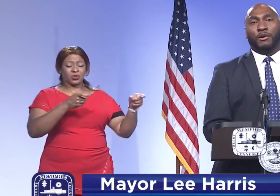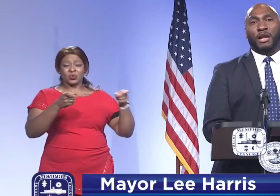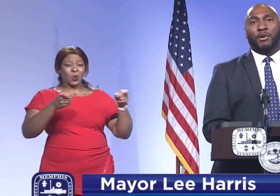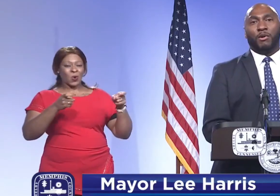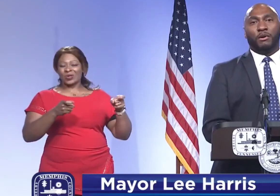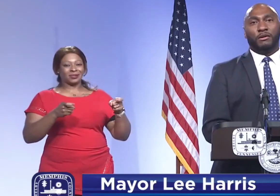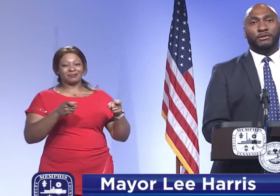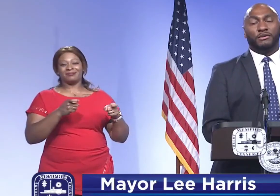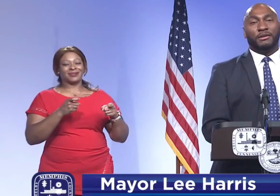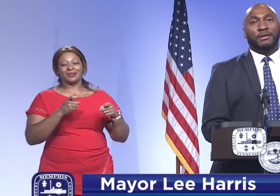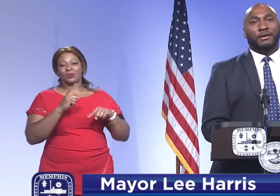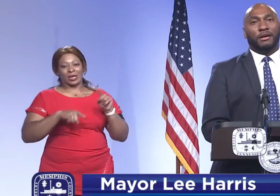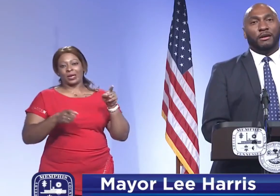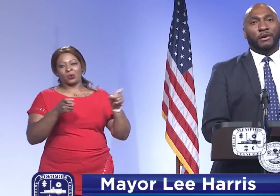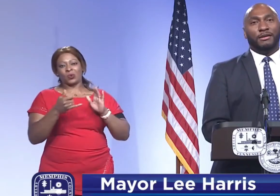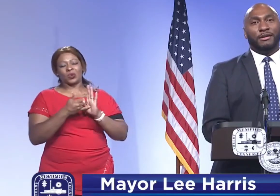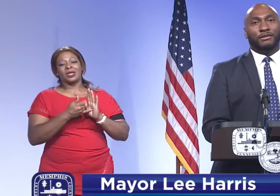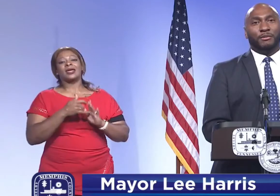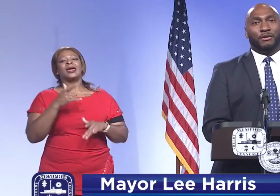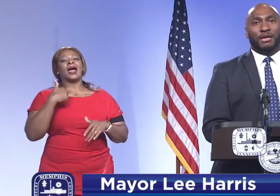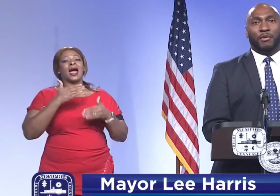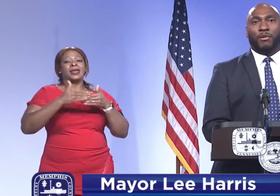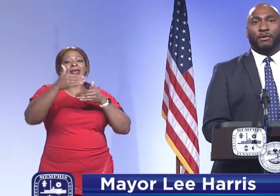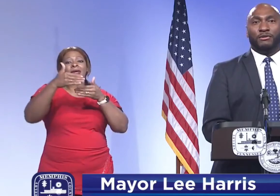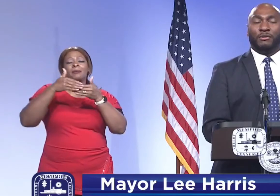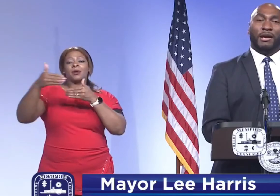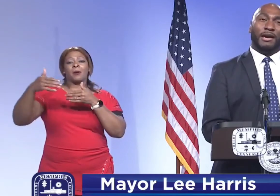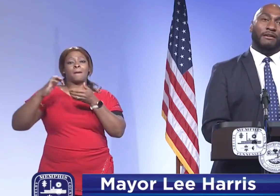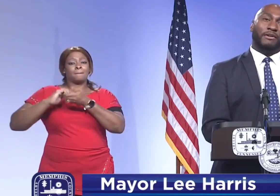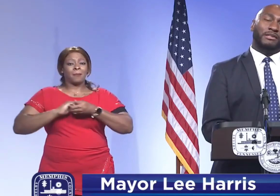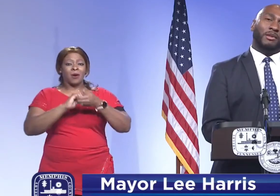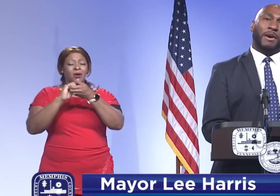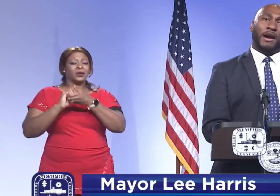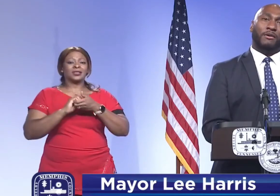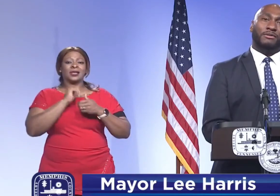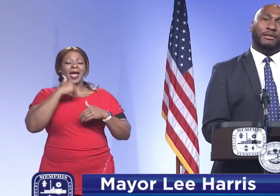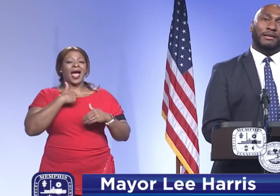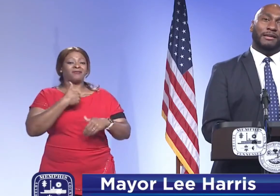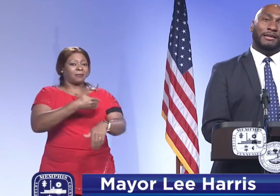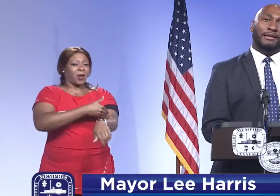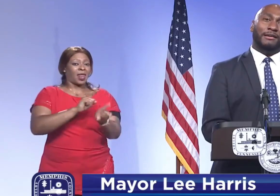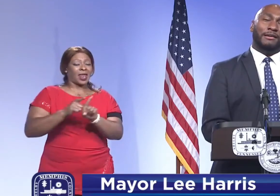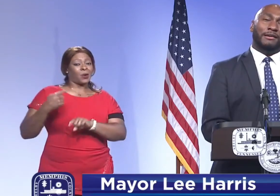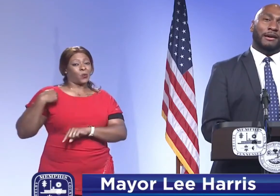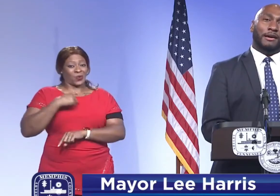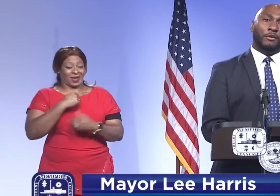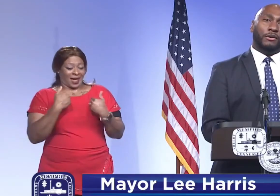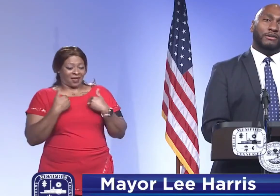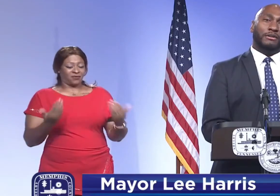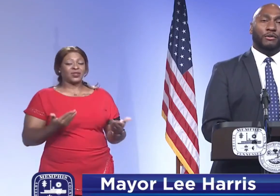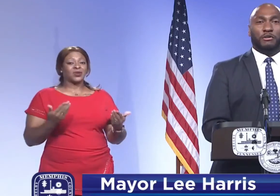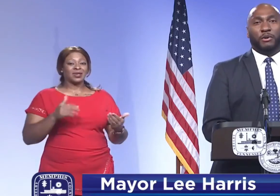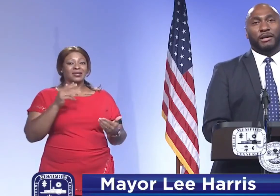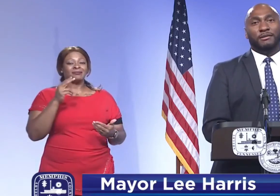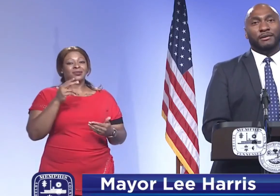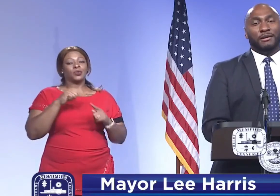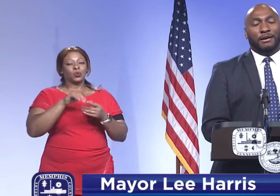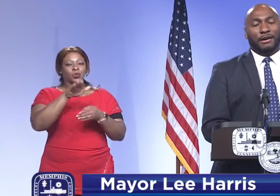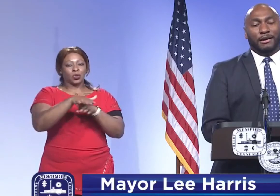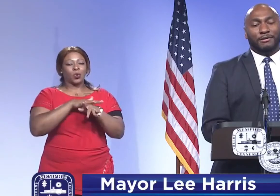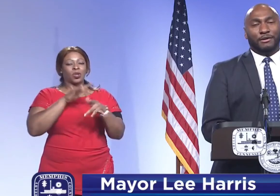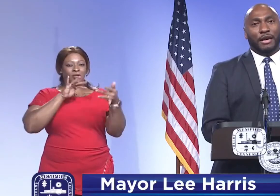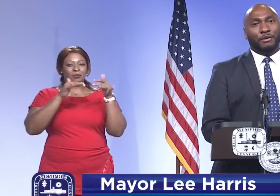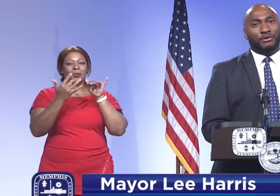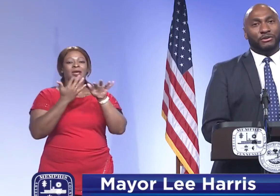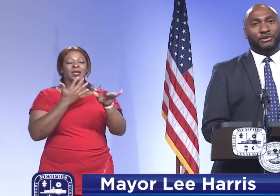with our neighboring partners a great deal, some of those neighboring partners don't have some of the powers that they need in order to slow the spread.